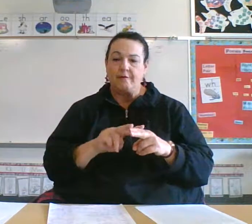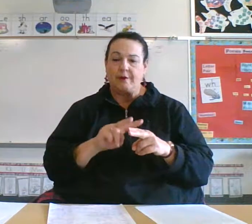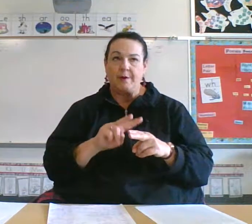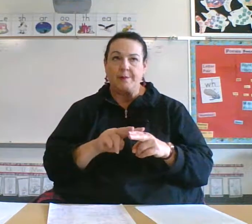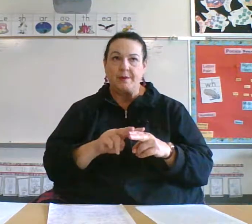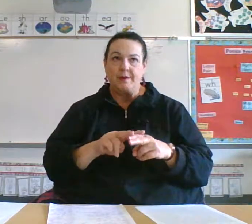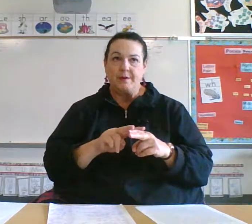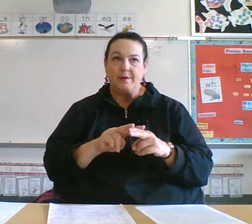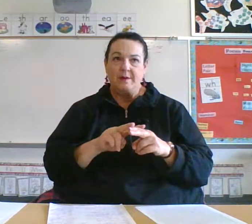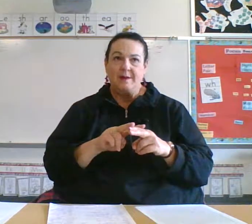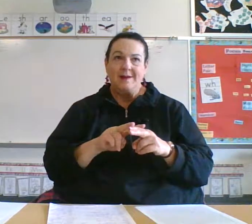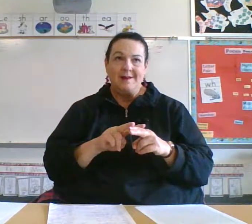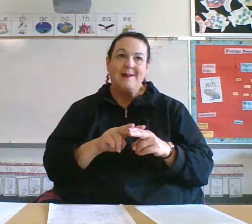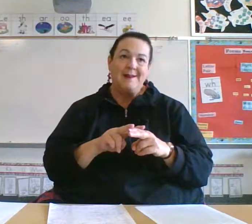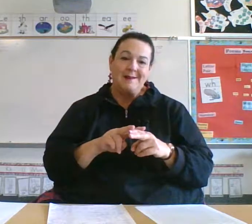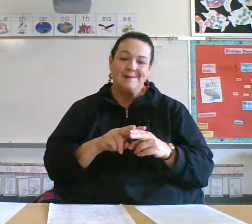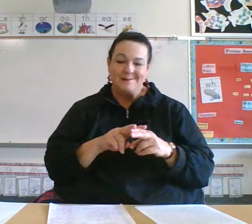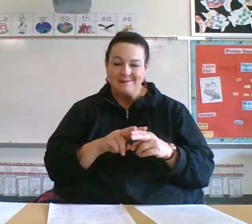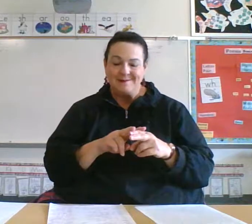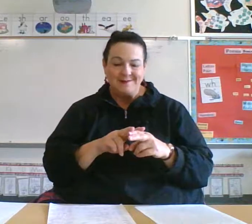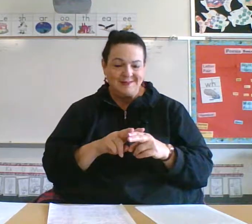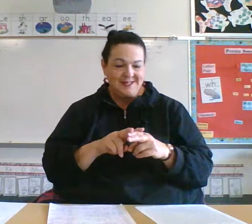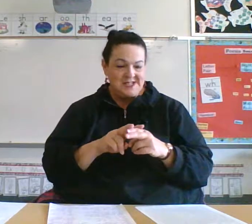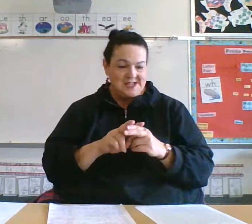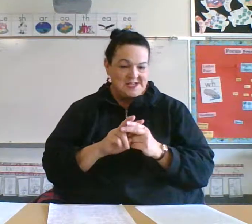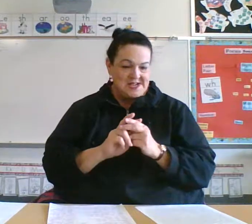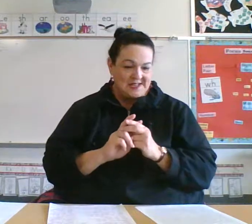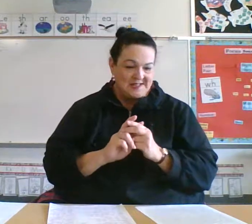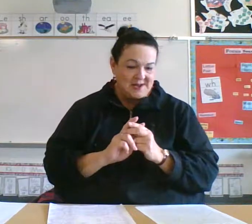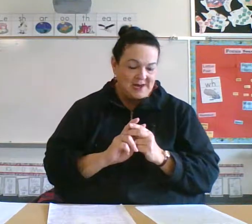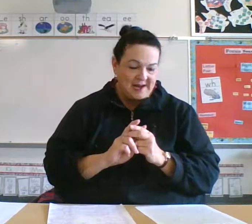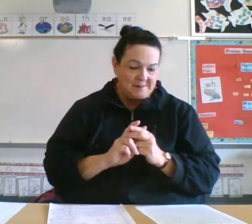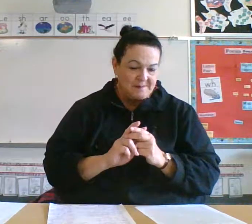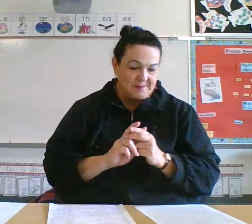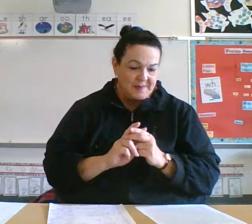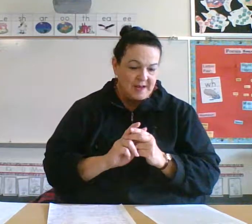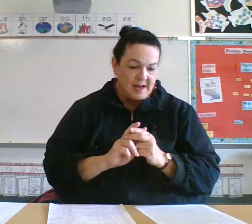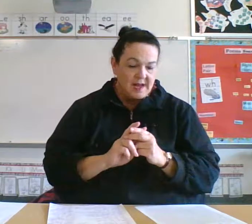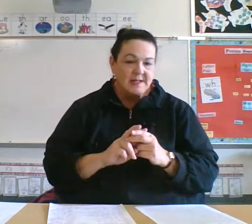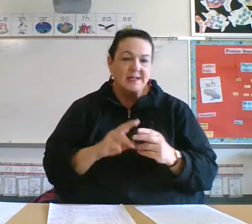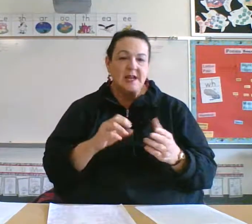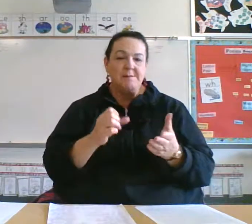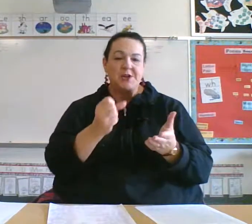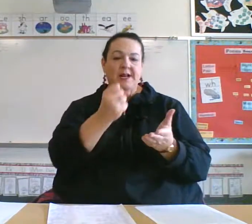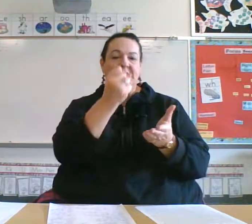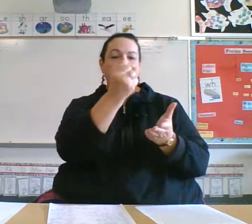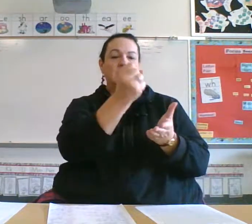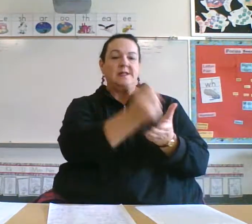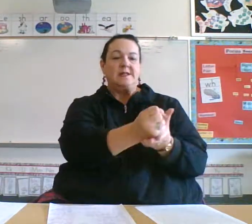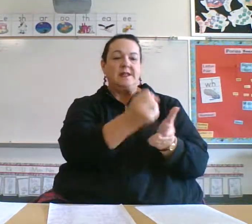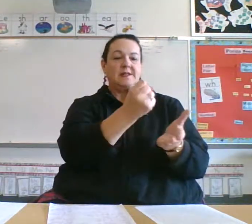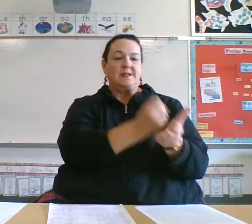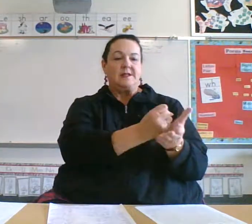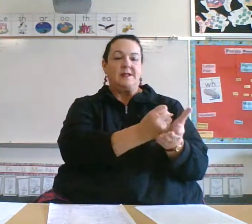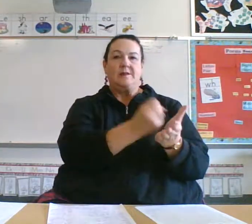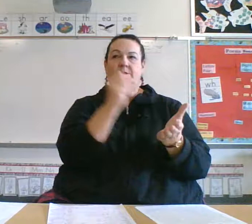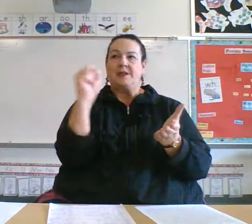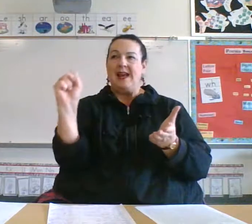verb. Yeah. Yeah. Okay. Subject is this with an